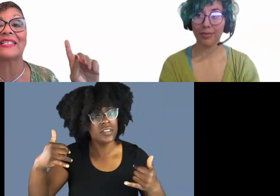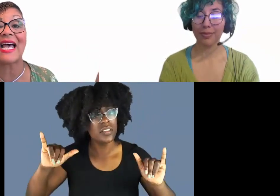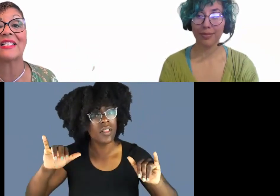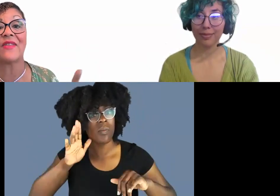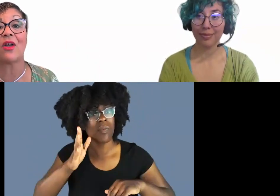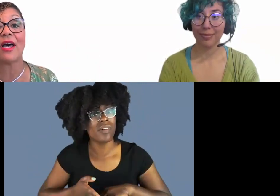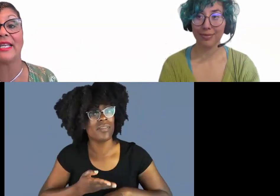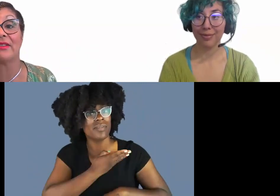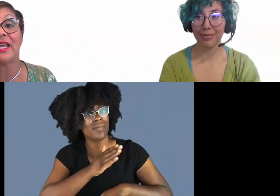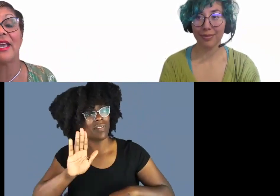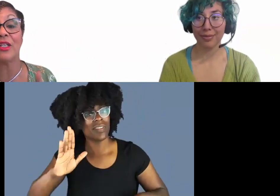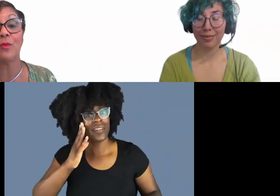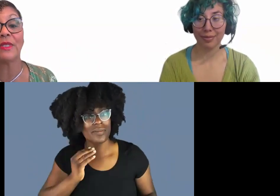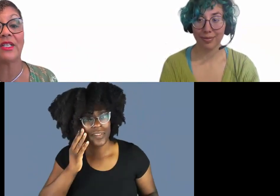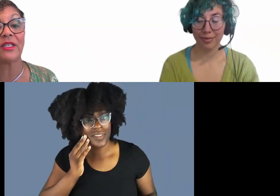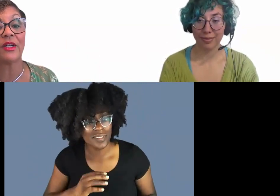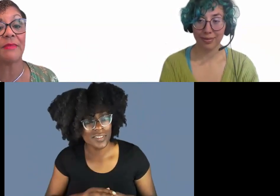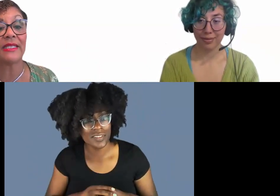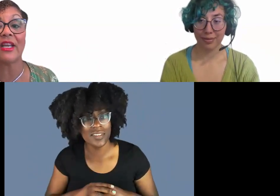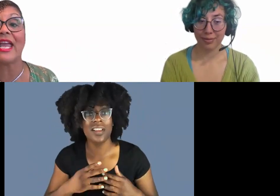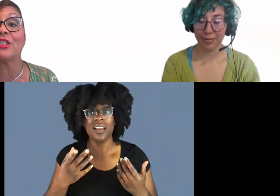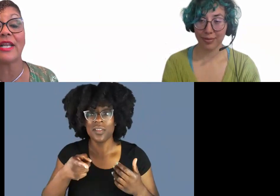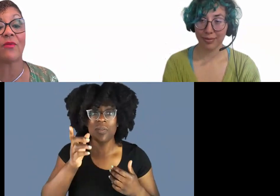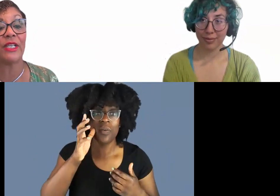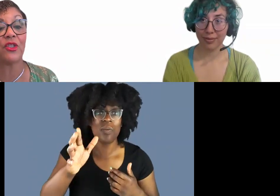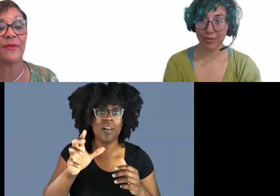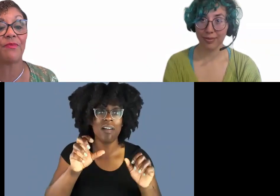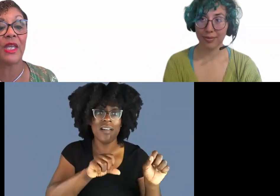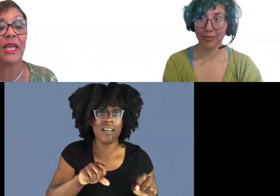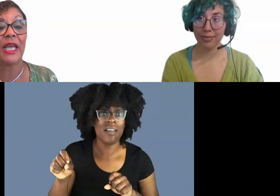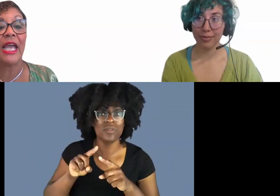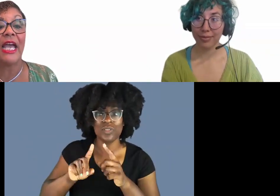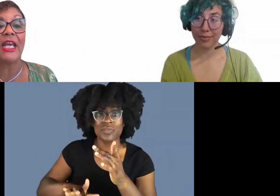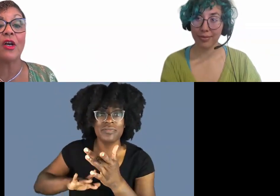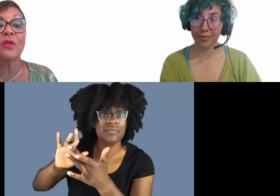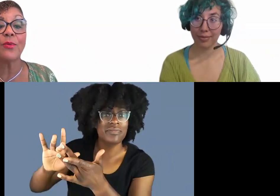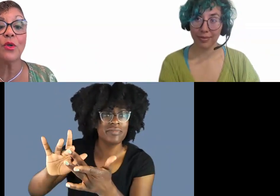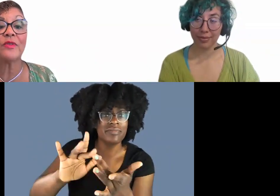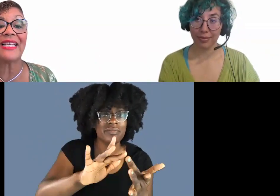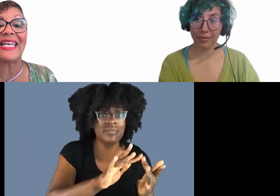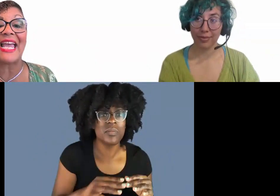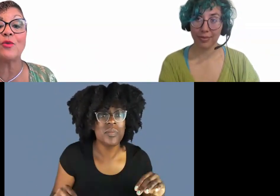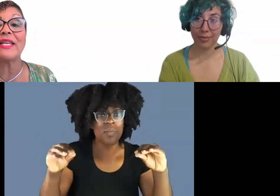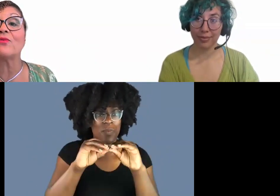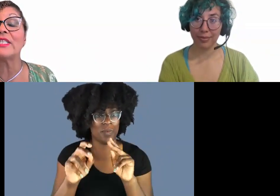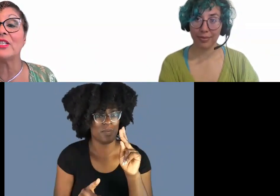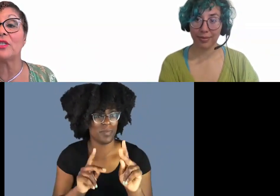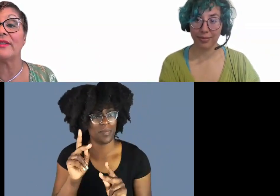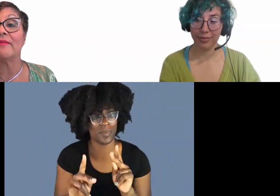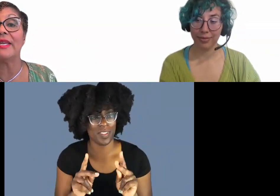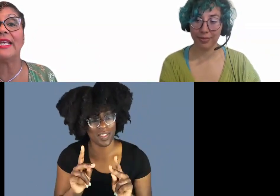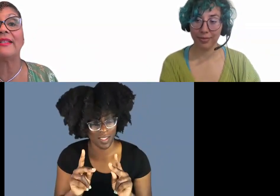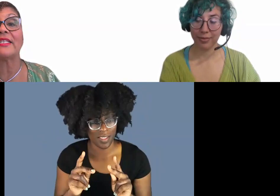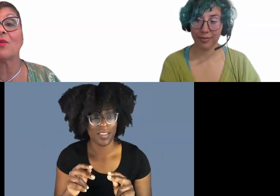that size of that audience that you potentially are missing and you're not reaching. It also improves engagement and